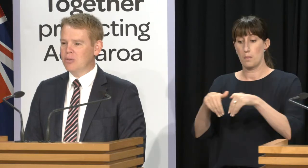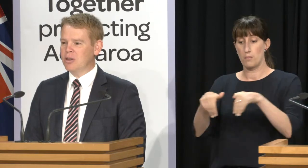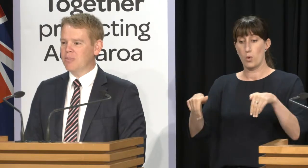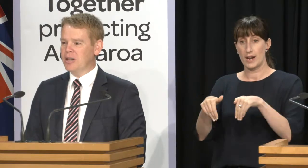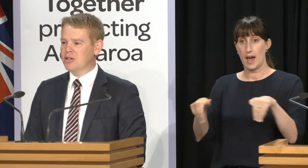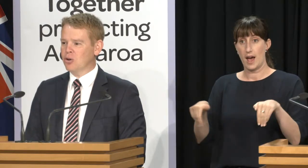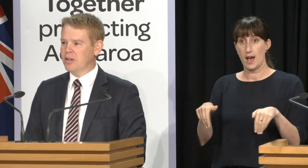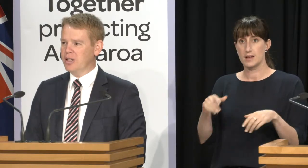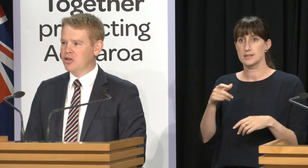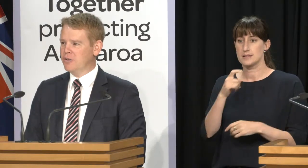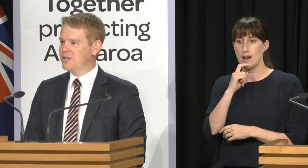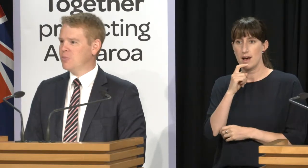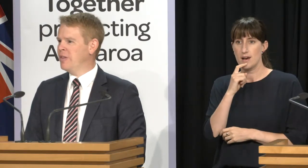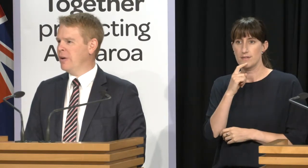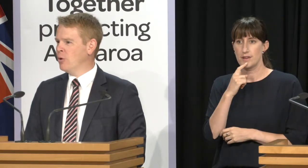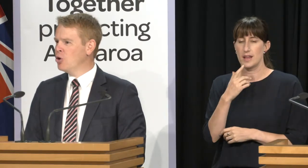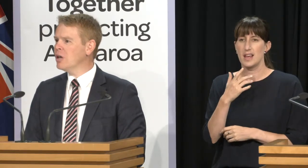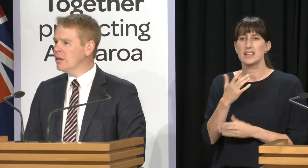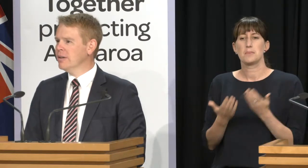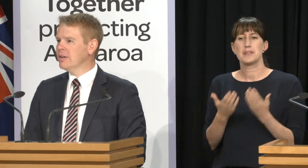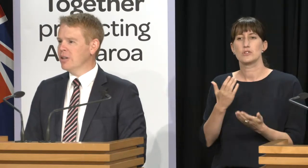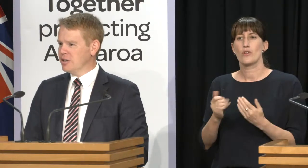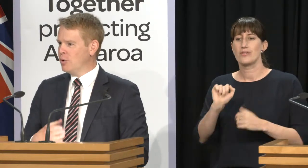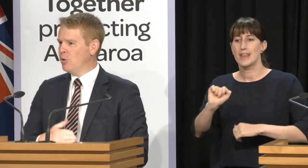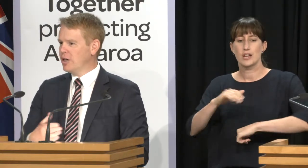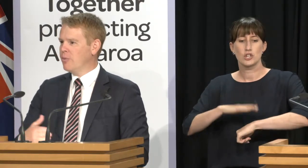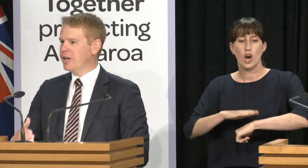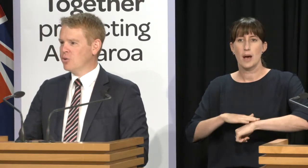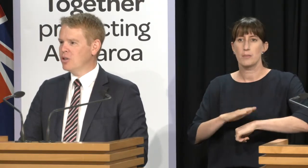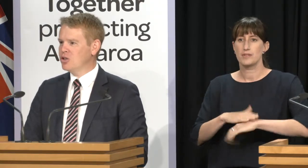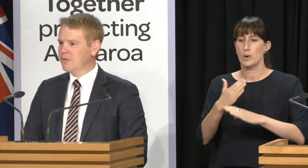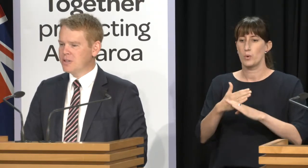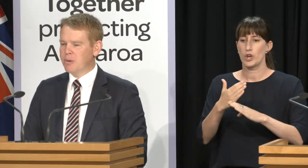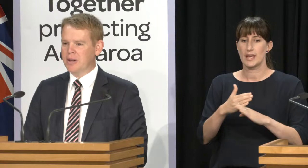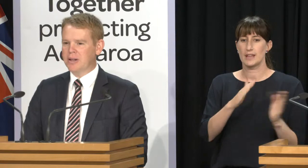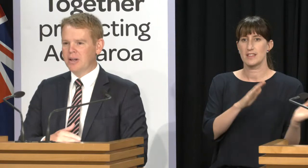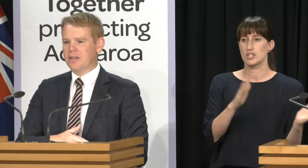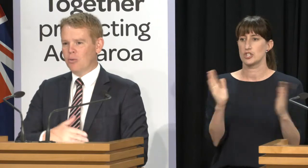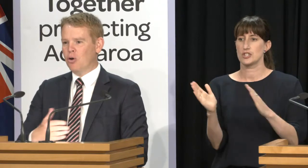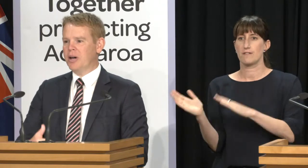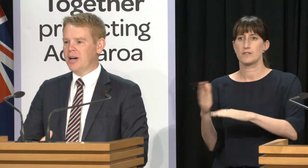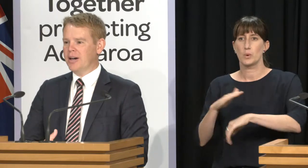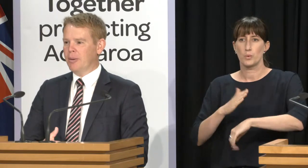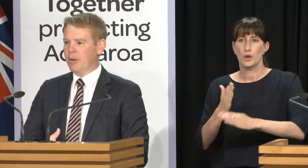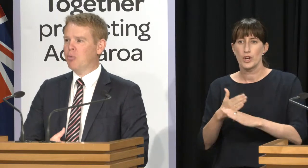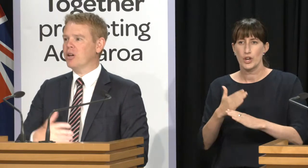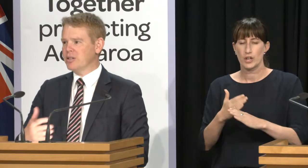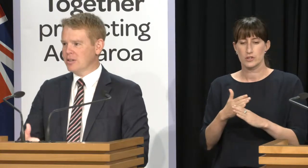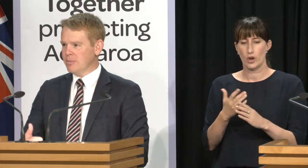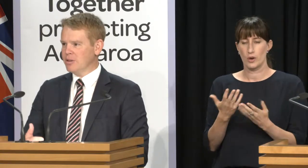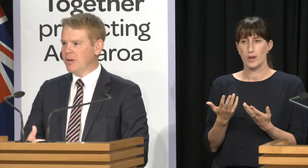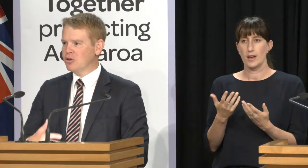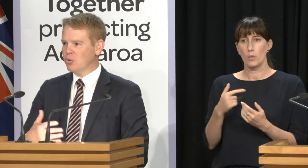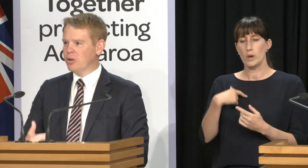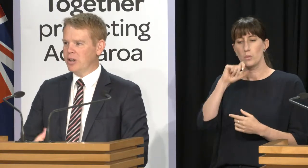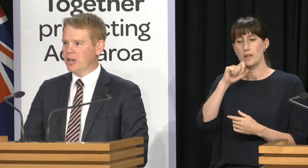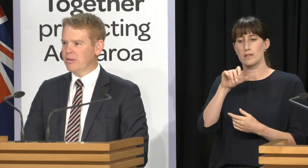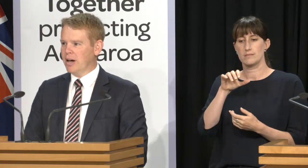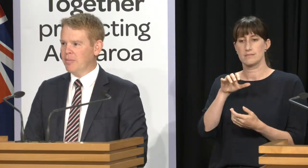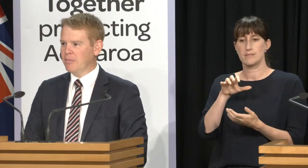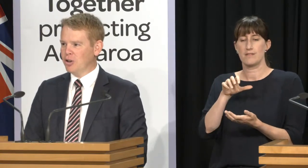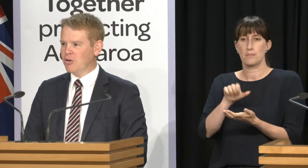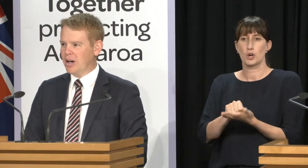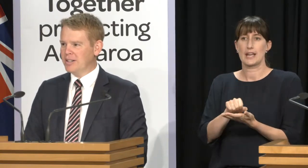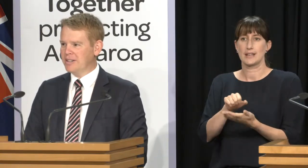been determined based on their shifts when they were working. So we worked our way through their shifts, but there will be a booking system to make sure that